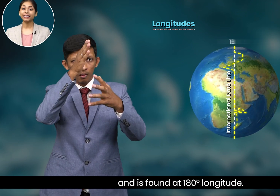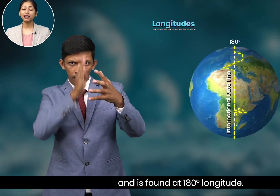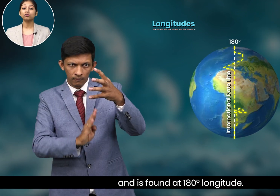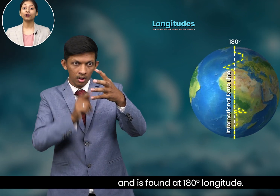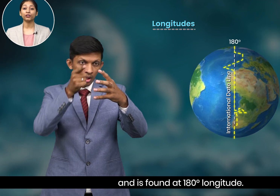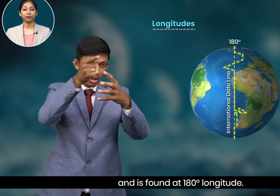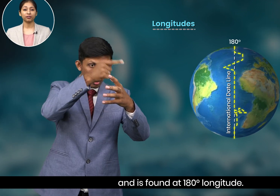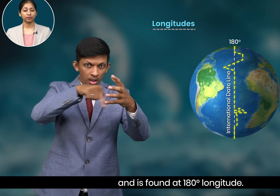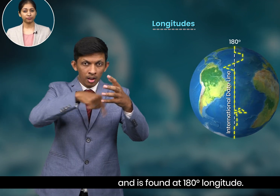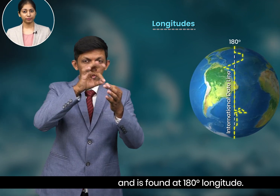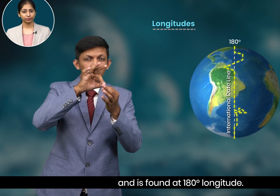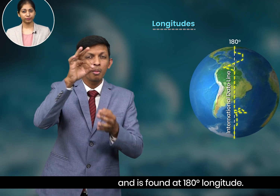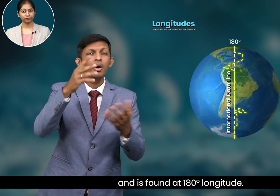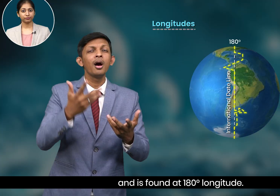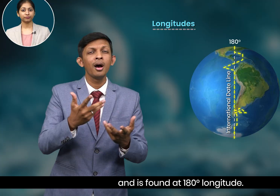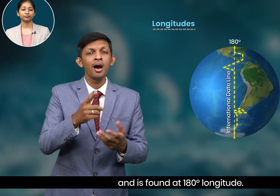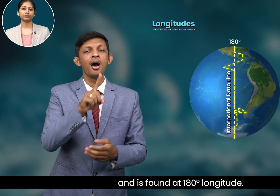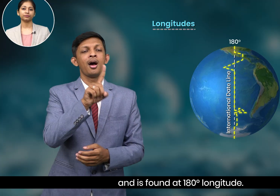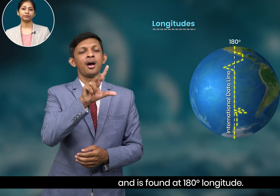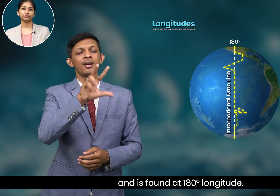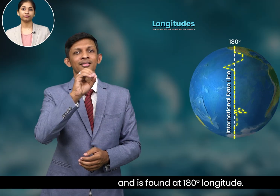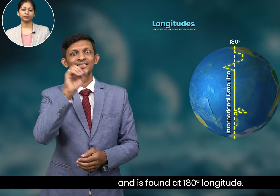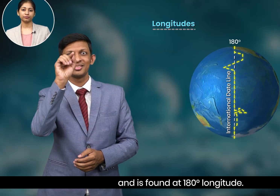180 degrees longitude.